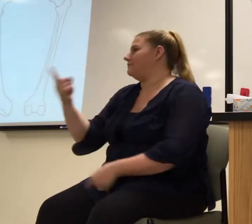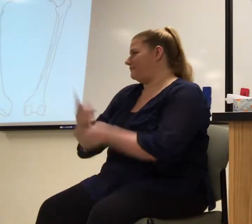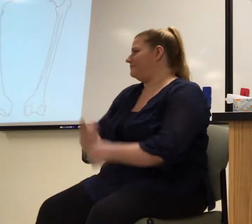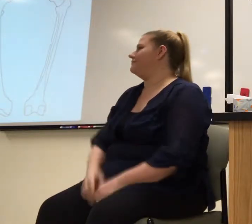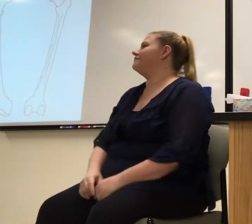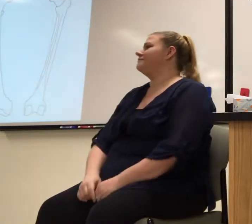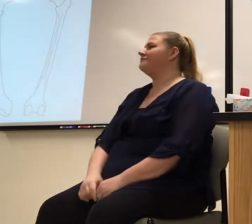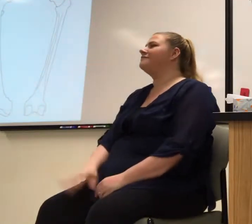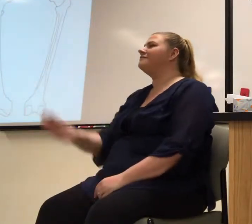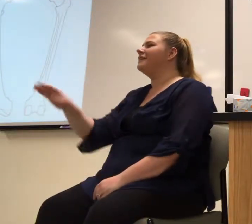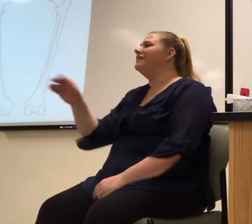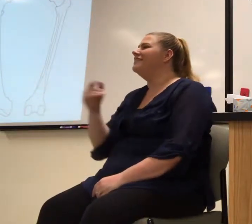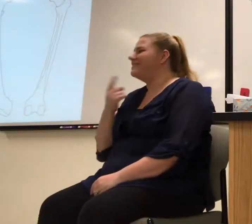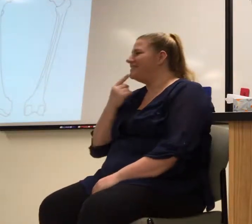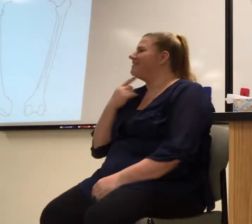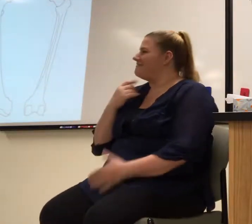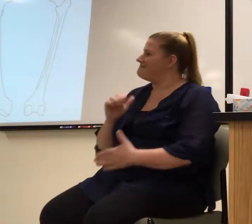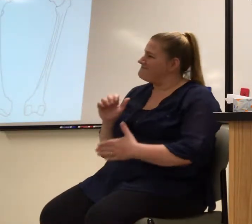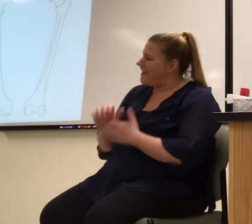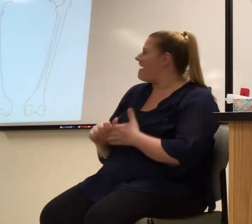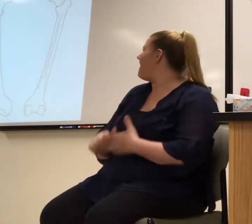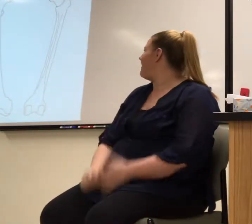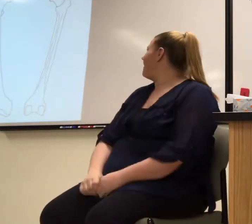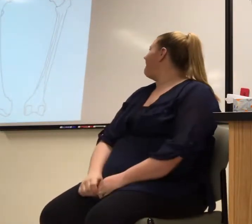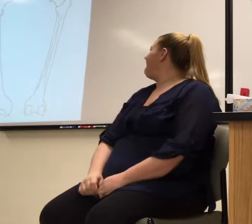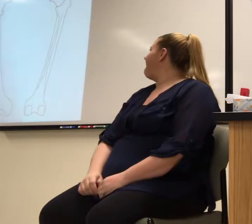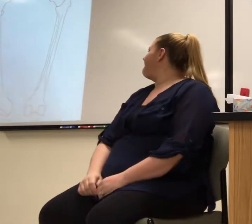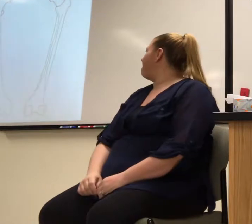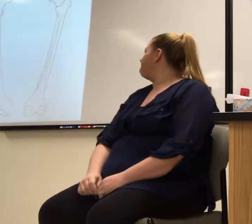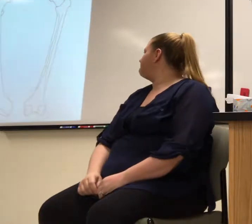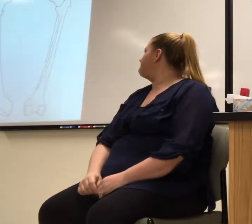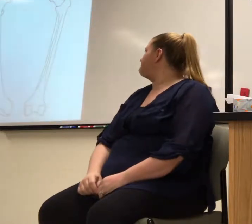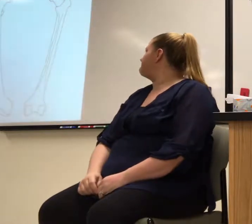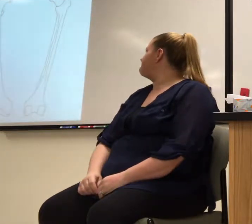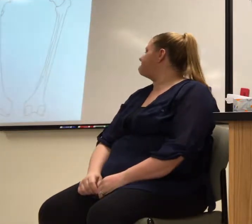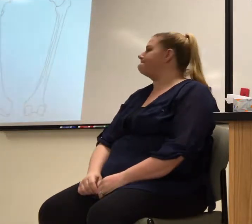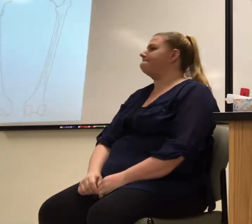All right, so that's kind of the femur bone on the coloring pages.